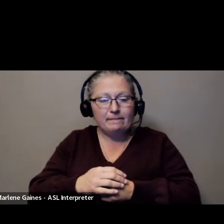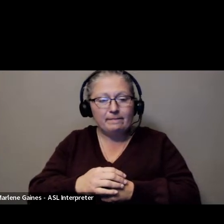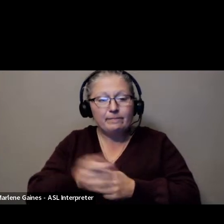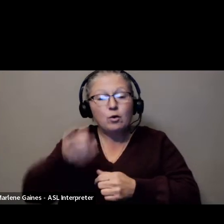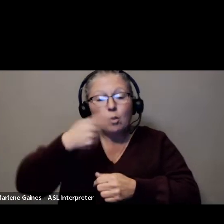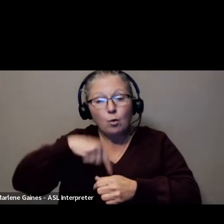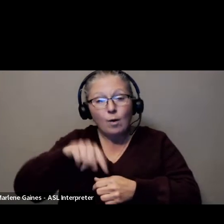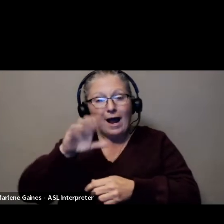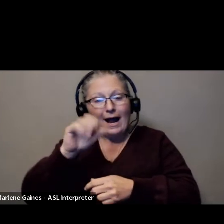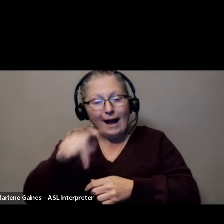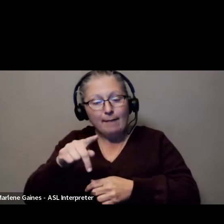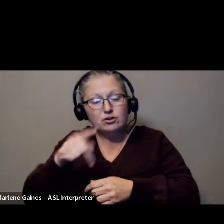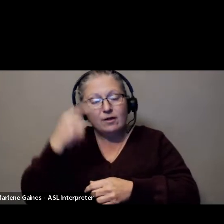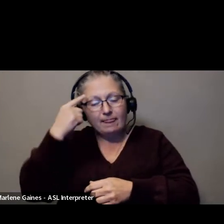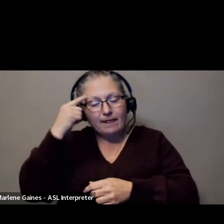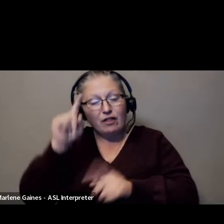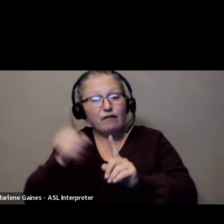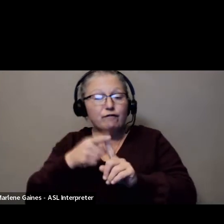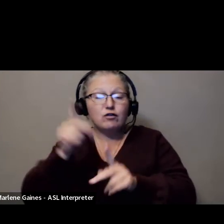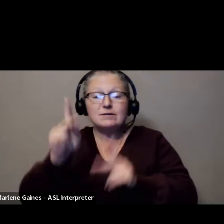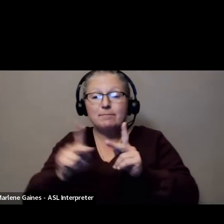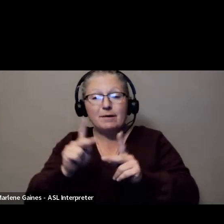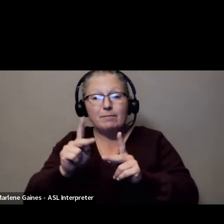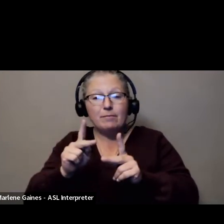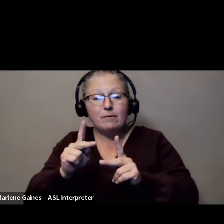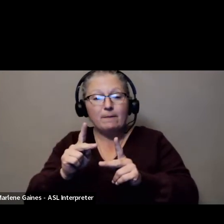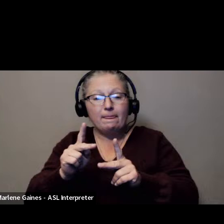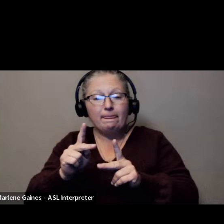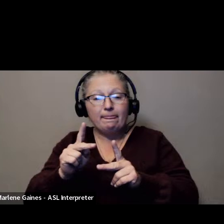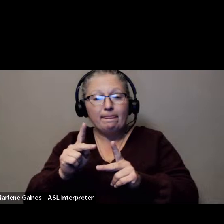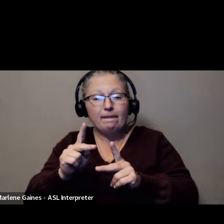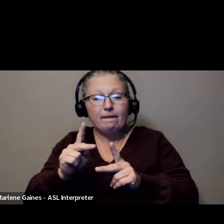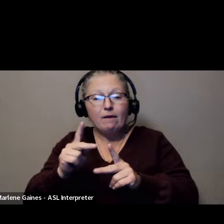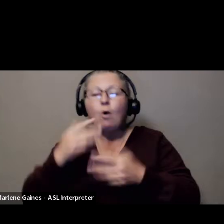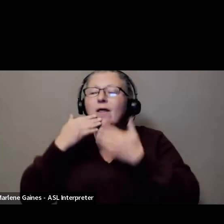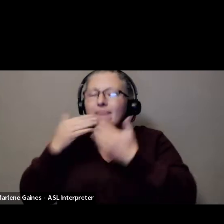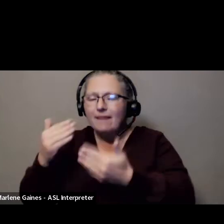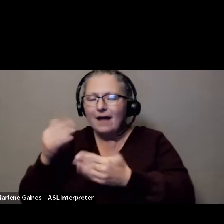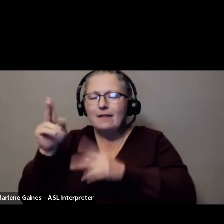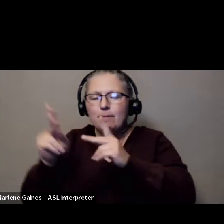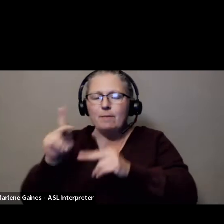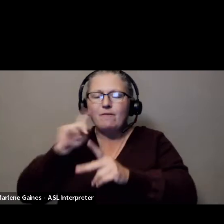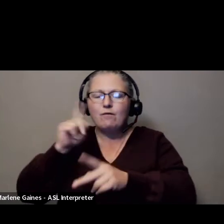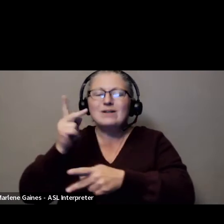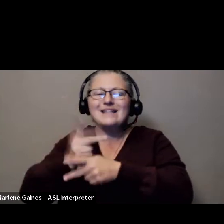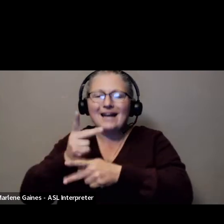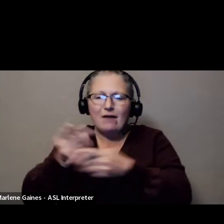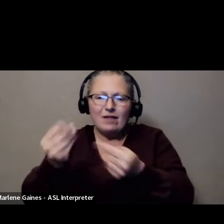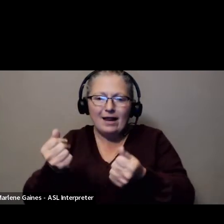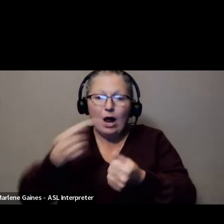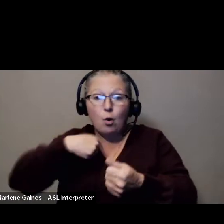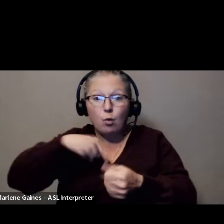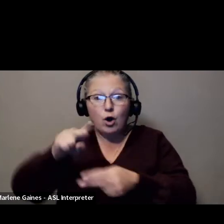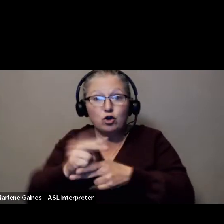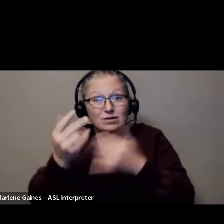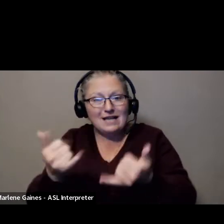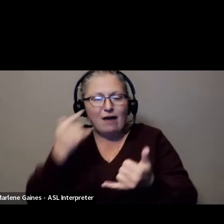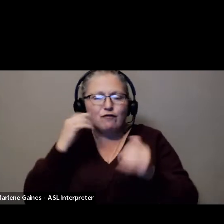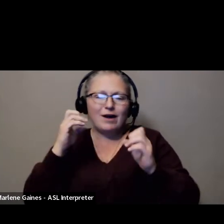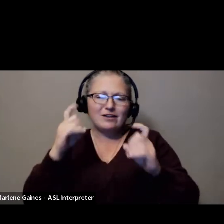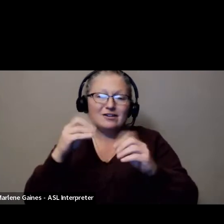We at Cappuccino thank the first people, the Ramaytush Ohlone, for taking care of the land we use now for education and